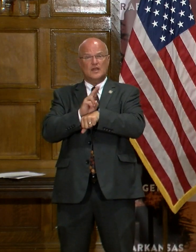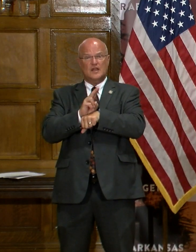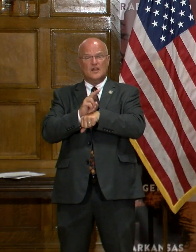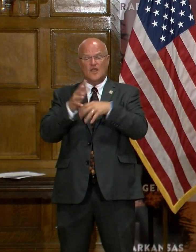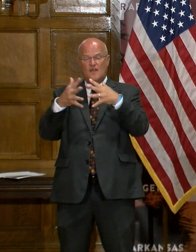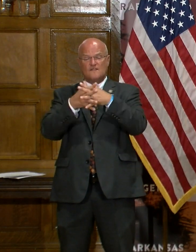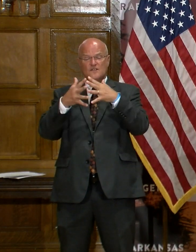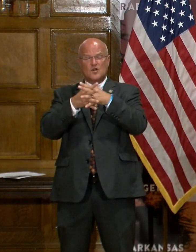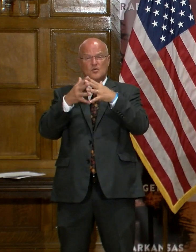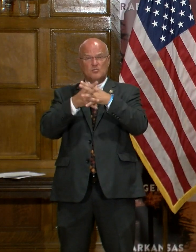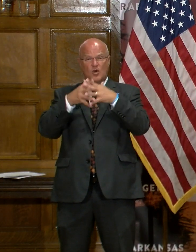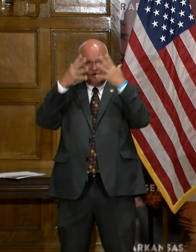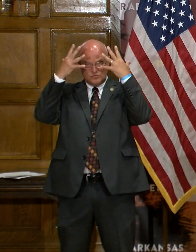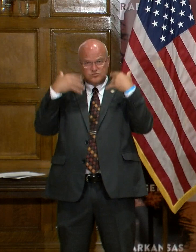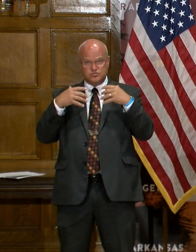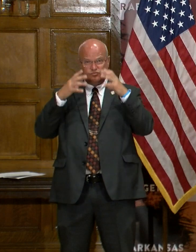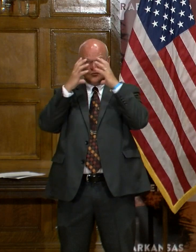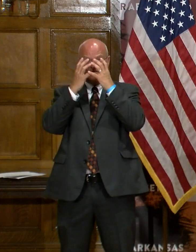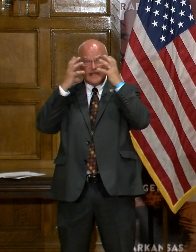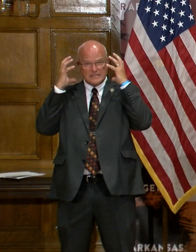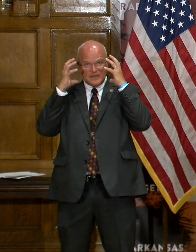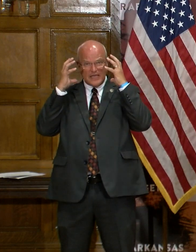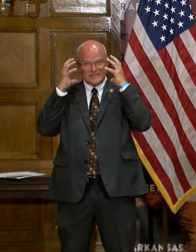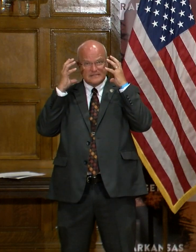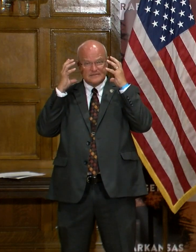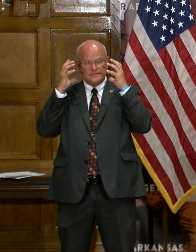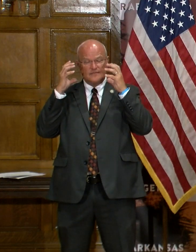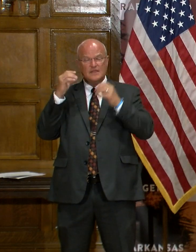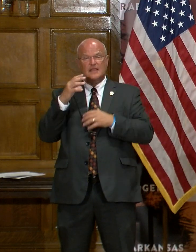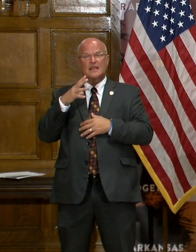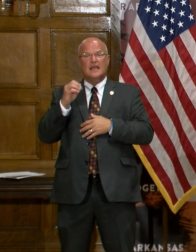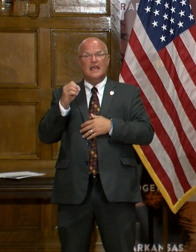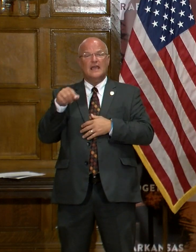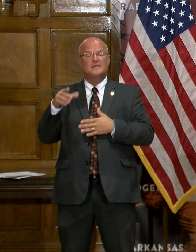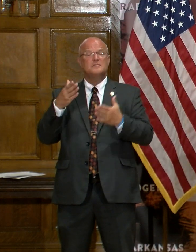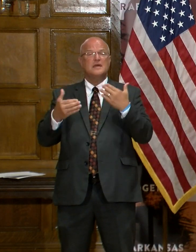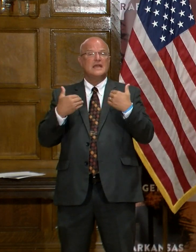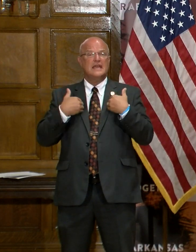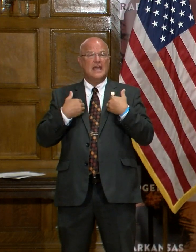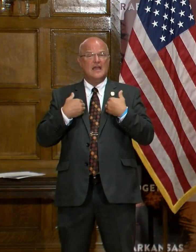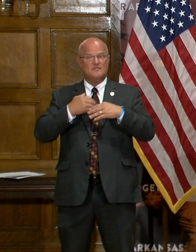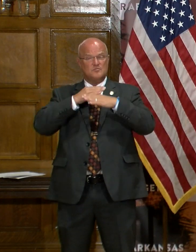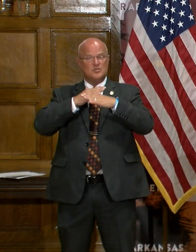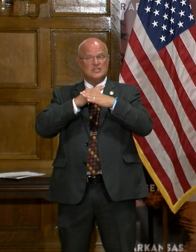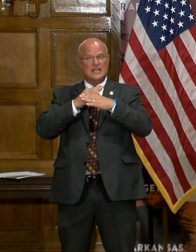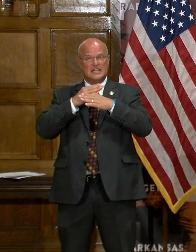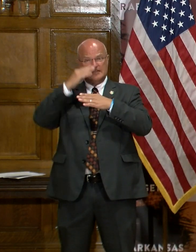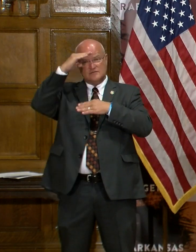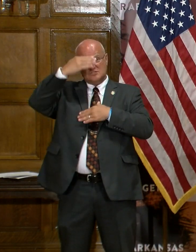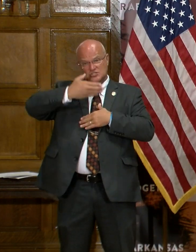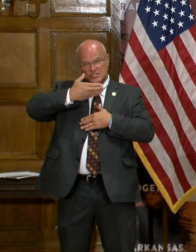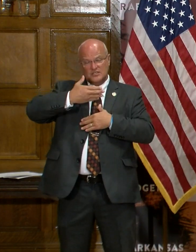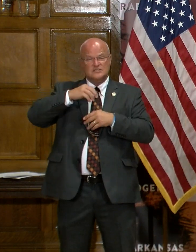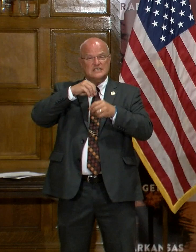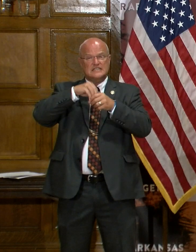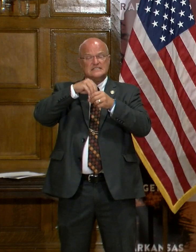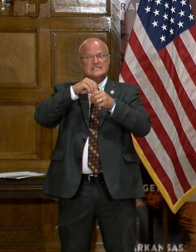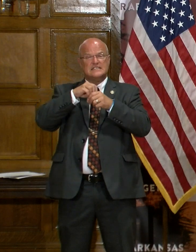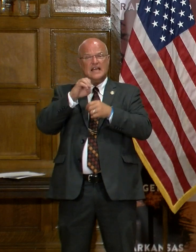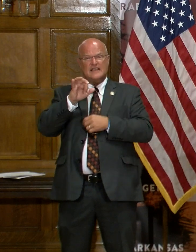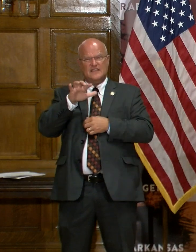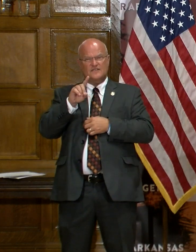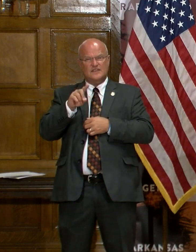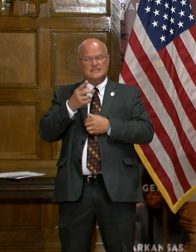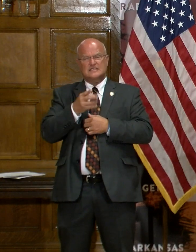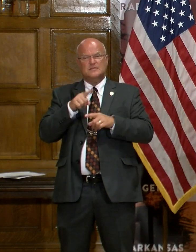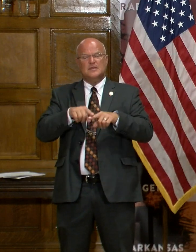their football gear, which includes a face mask, and they may have protective shields as well, depending upon the